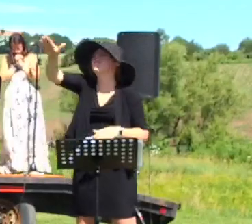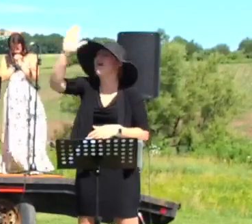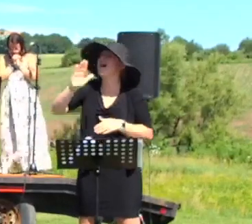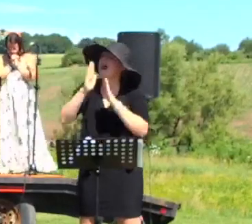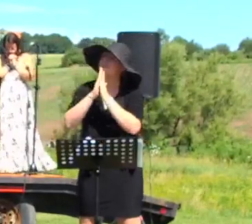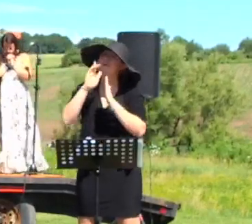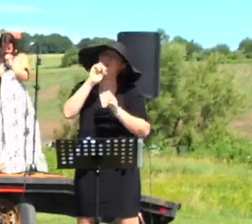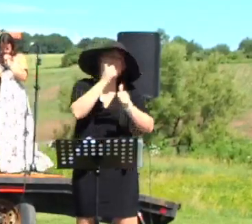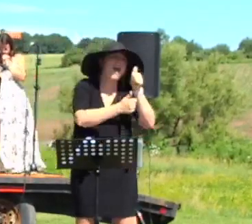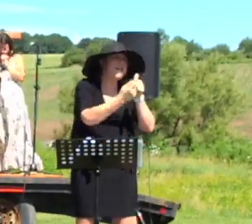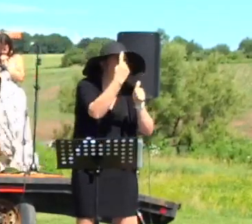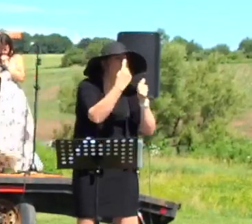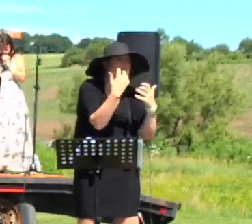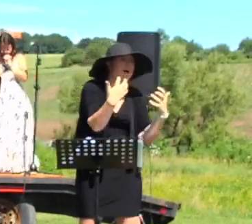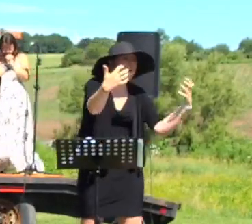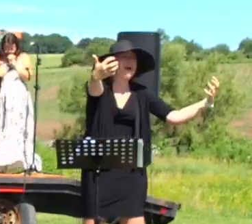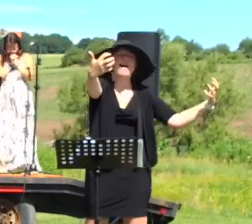to